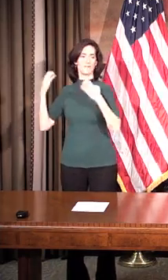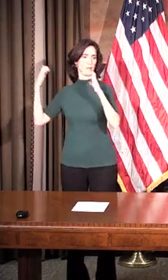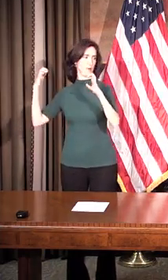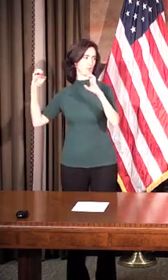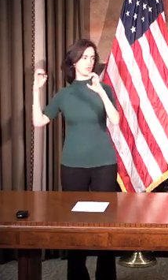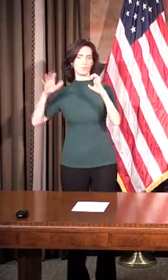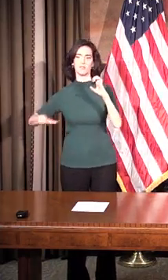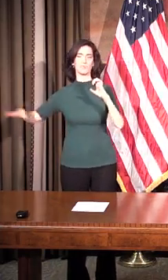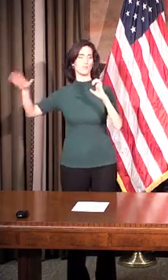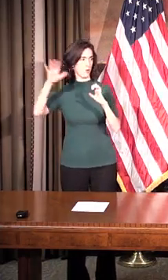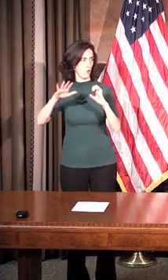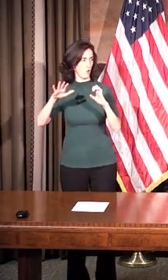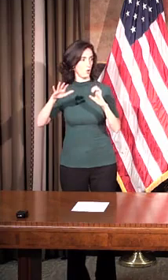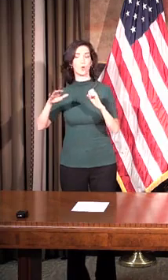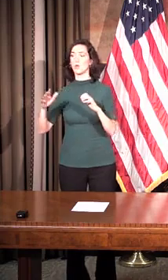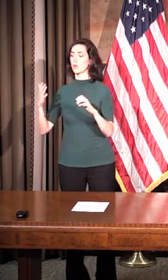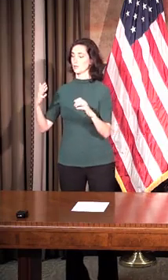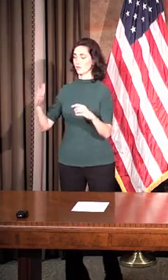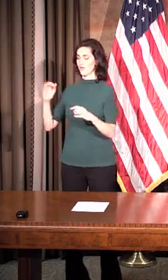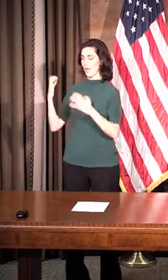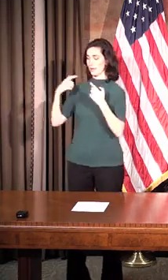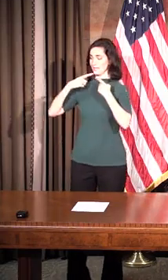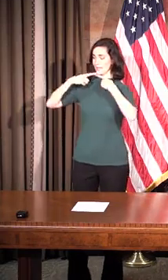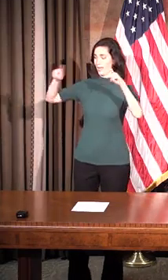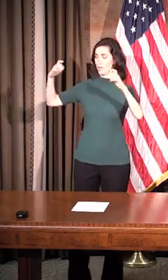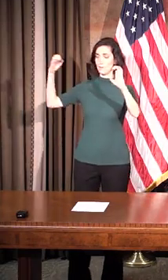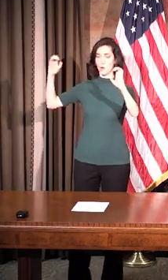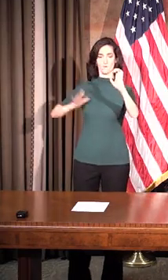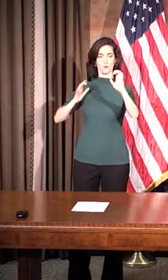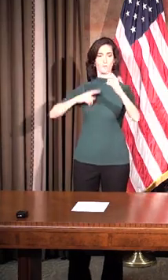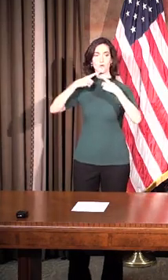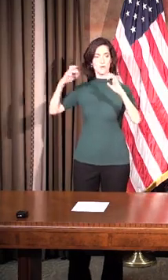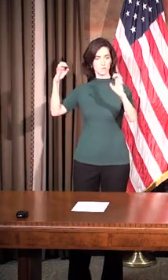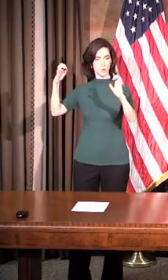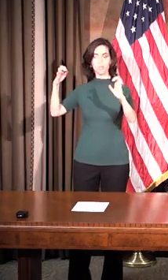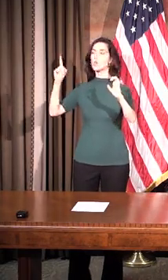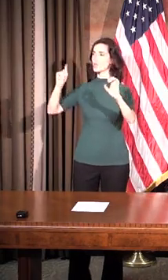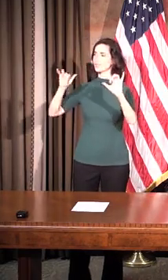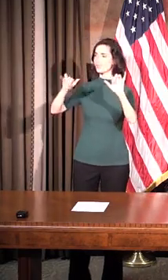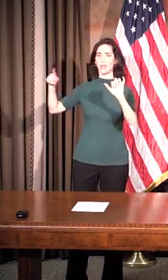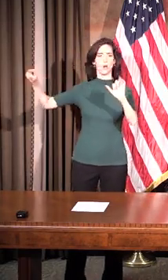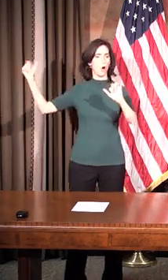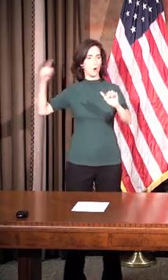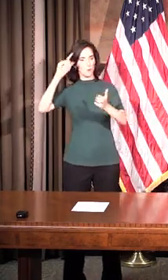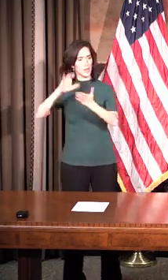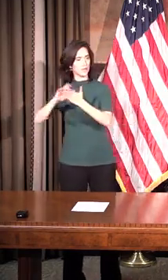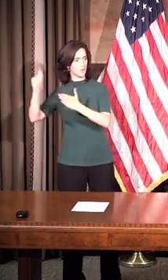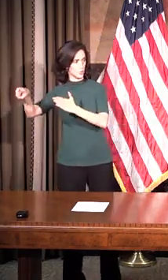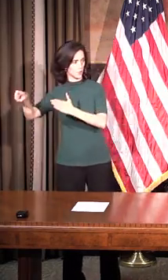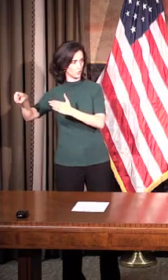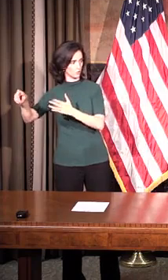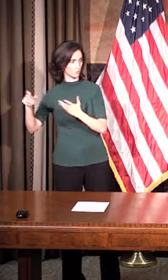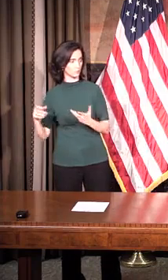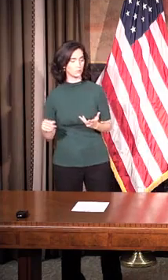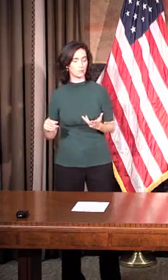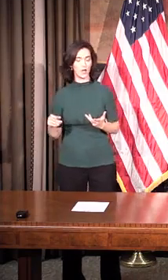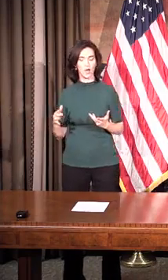emergency declaration need not remain in place. But there was not even